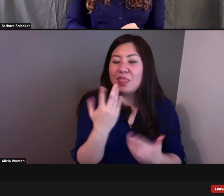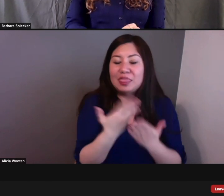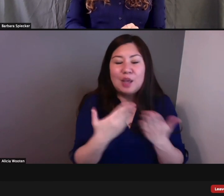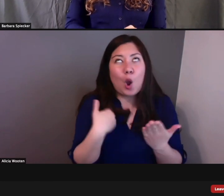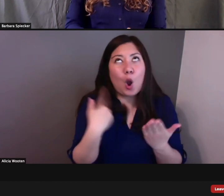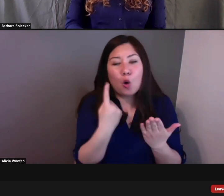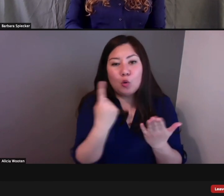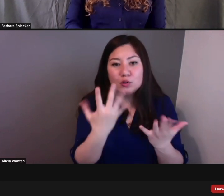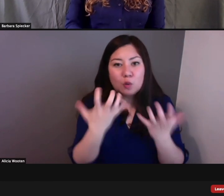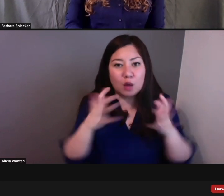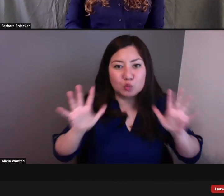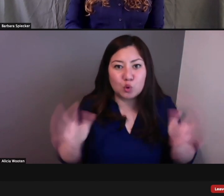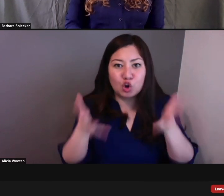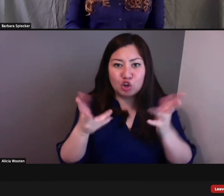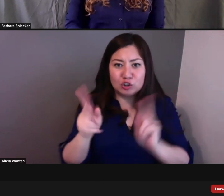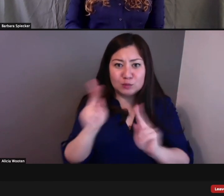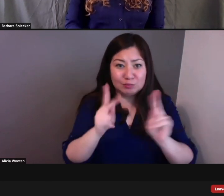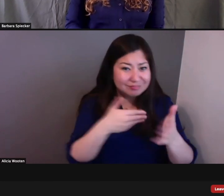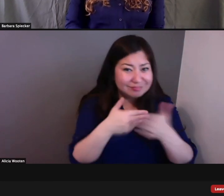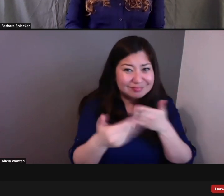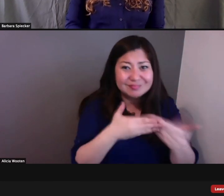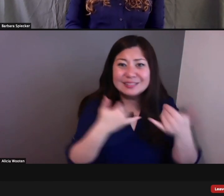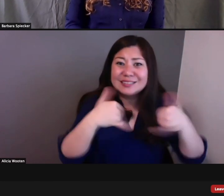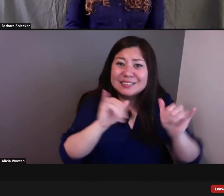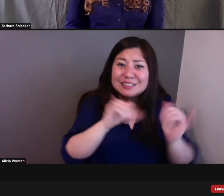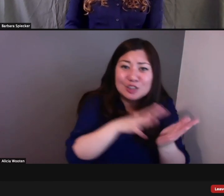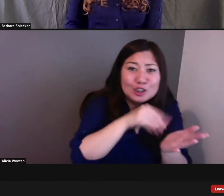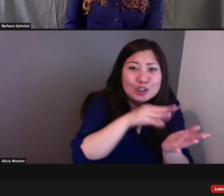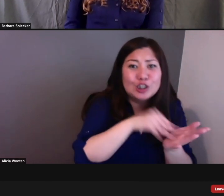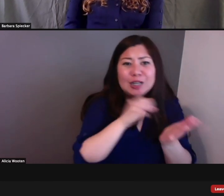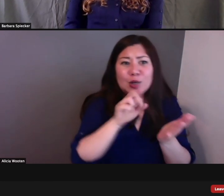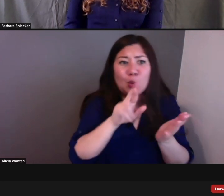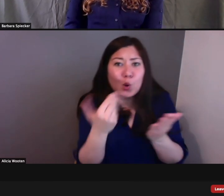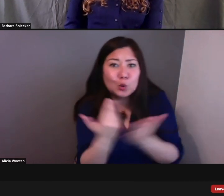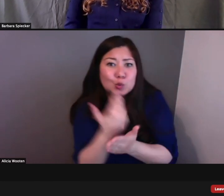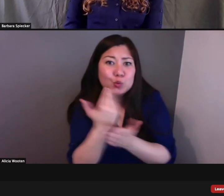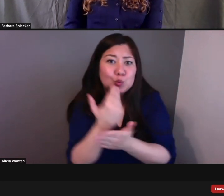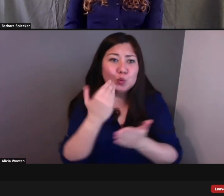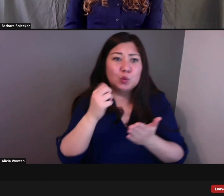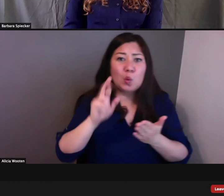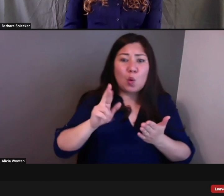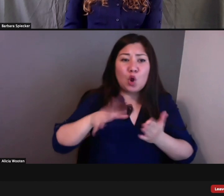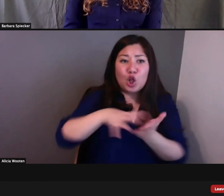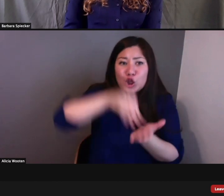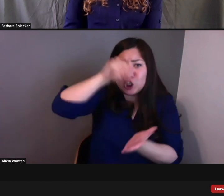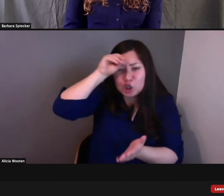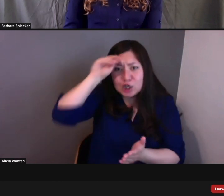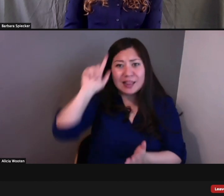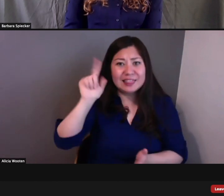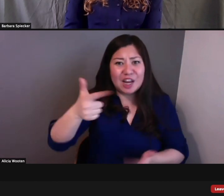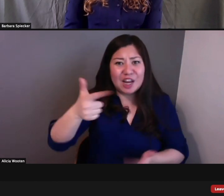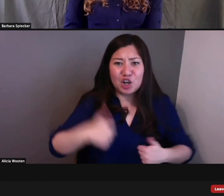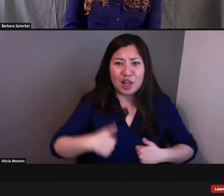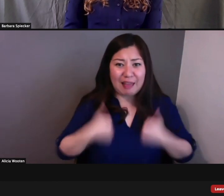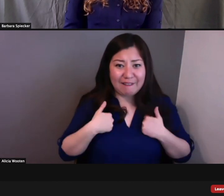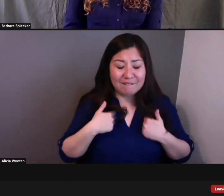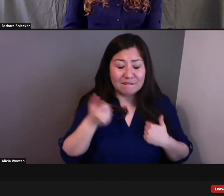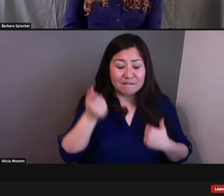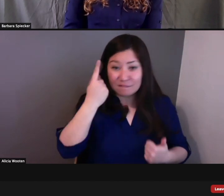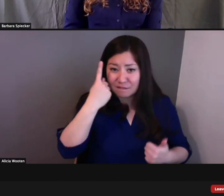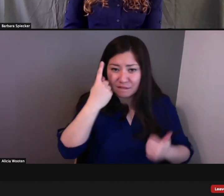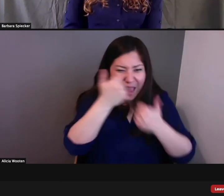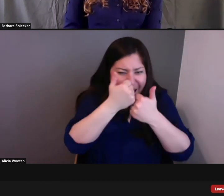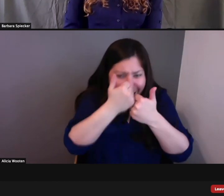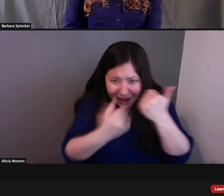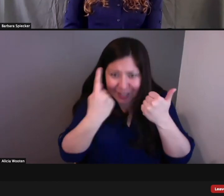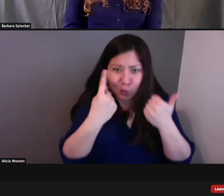frustrating because in your mind, it's hard to get that out onto the hands. Because like art, we all have our